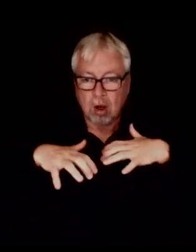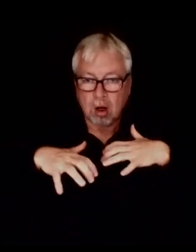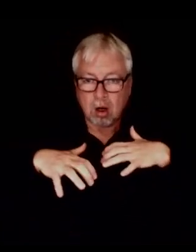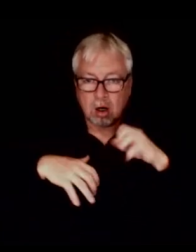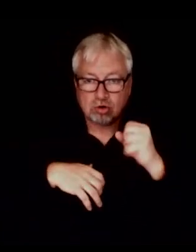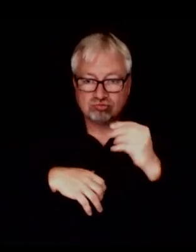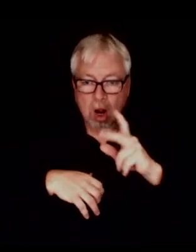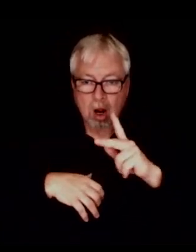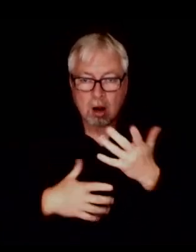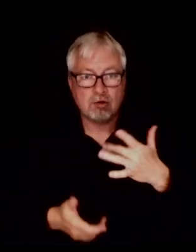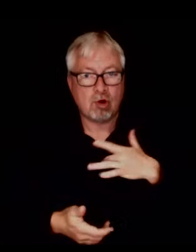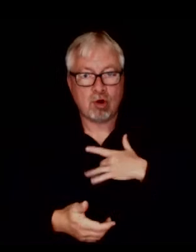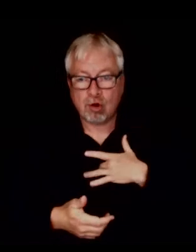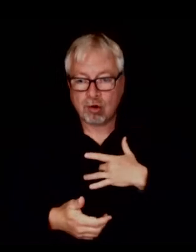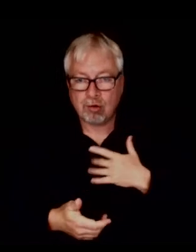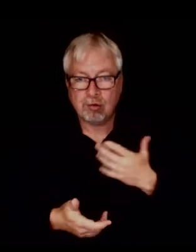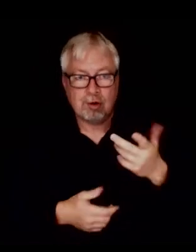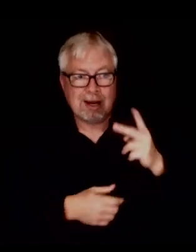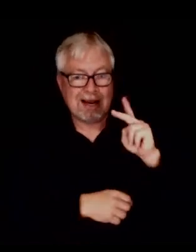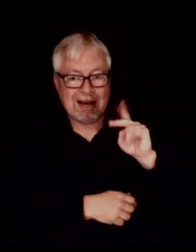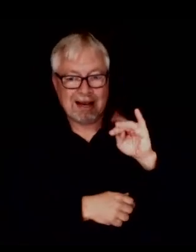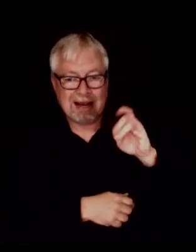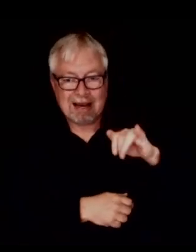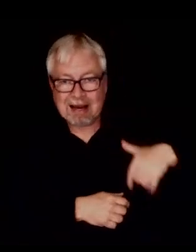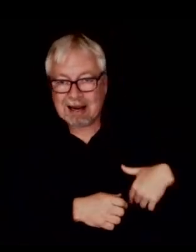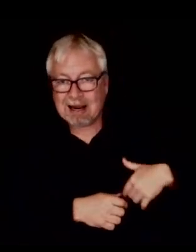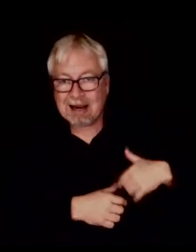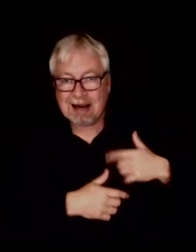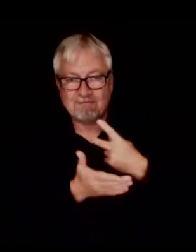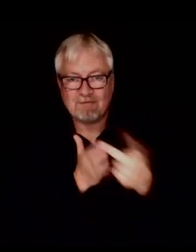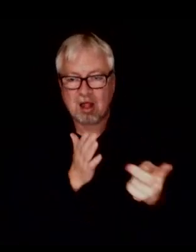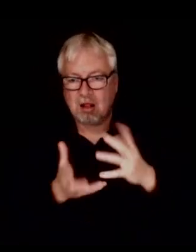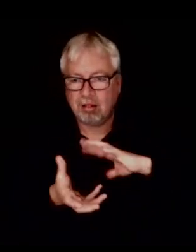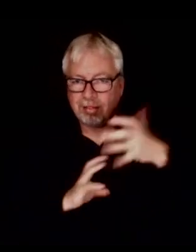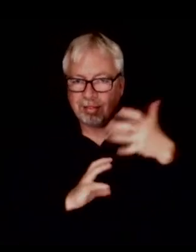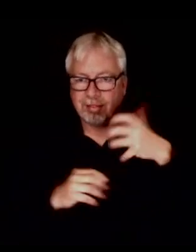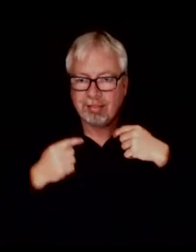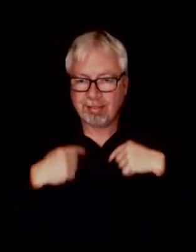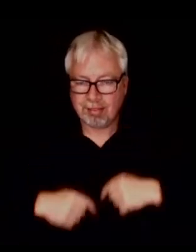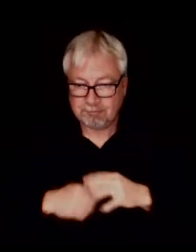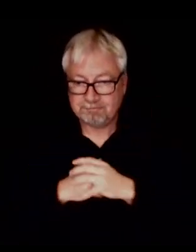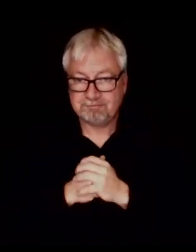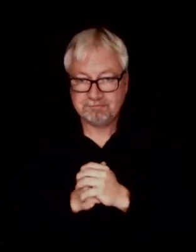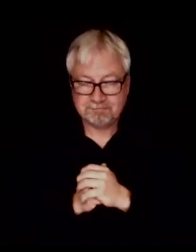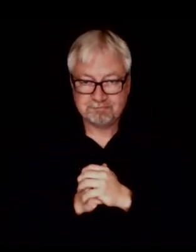Minnesota, there have been 81 cases of MIS-C. At Children's Minnesota, we have cared for